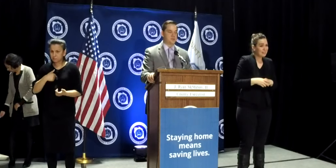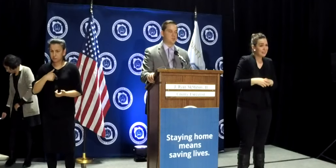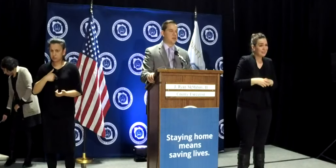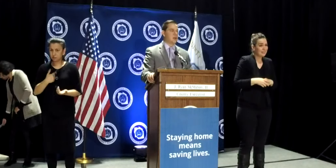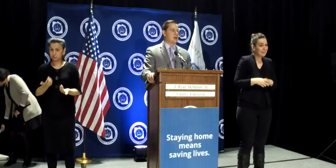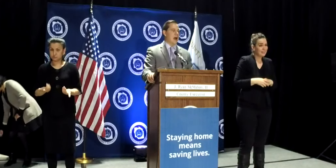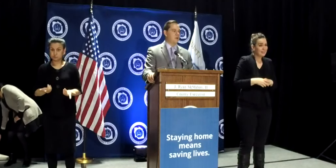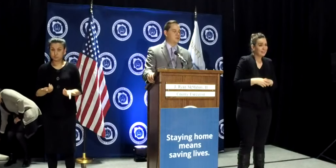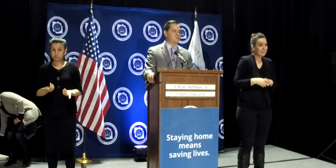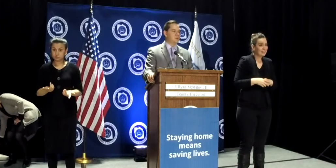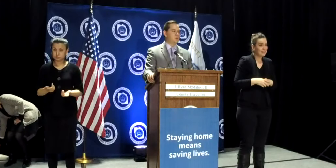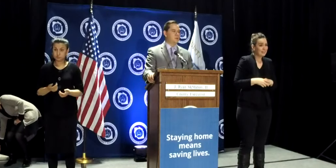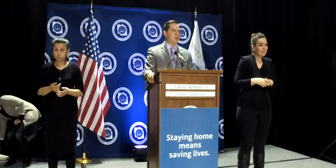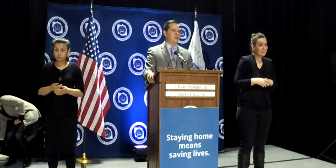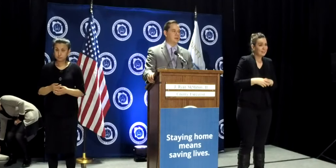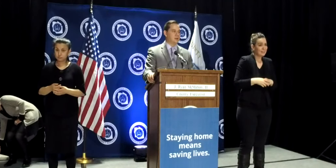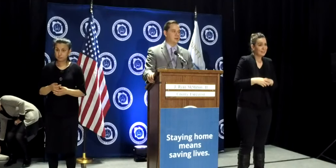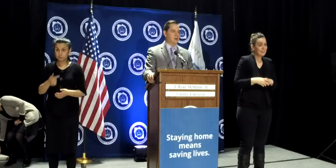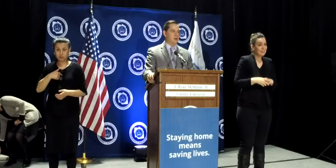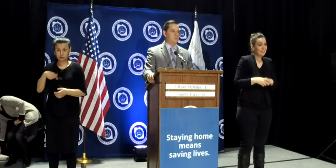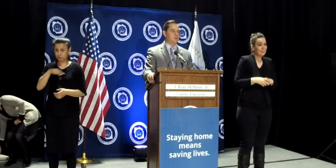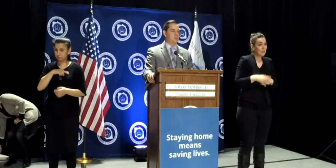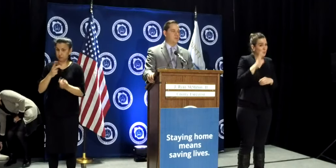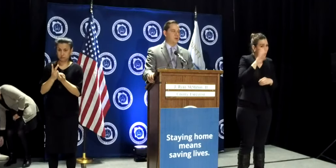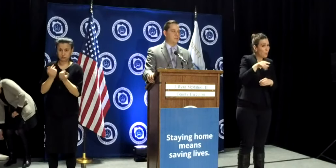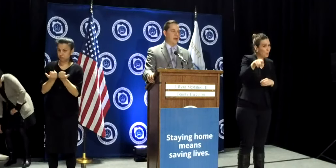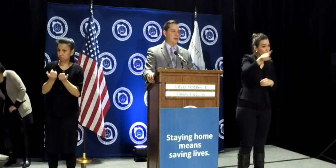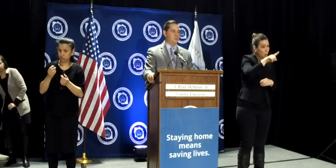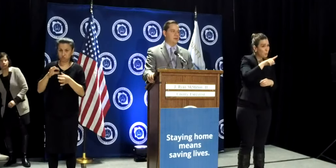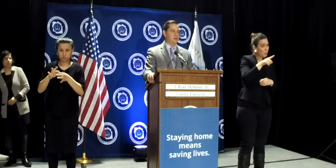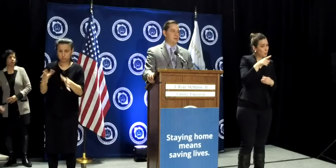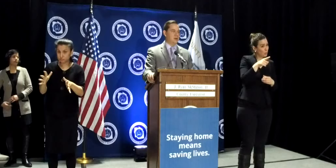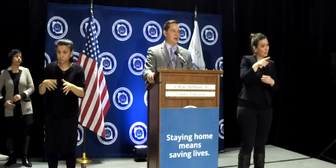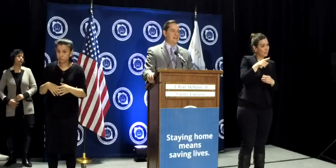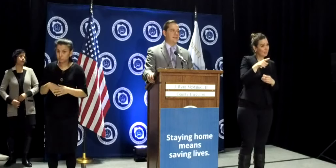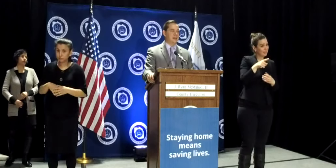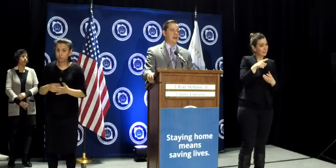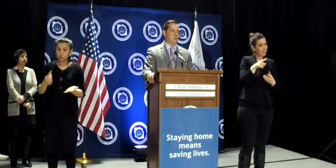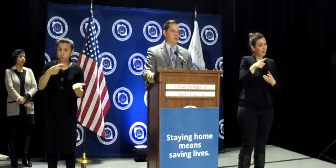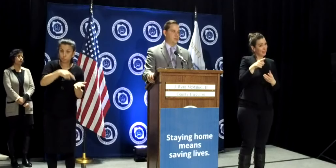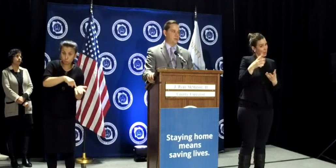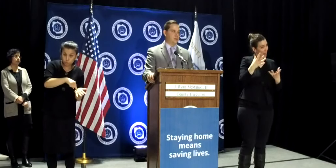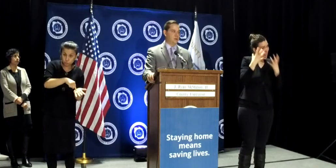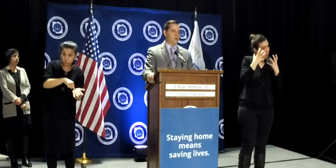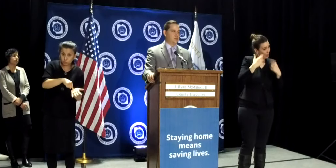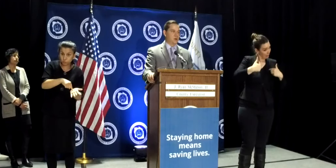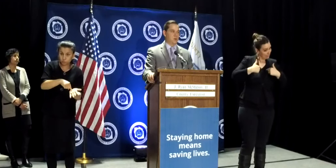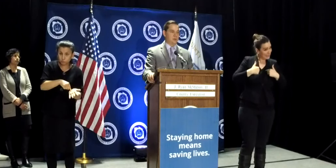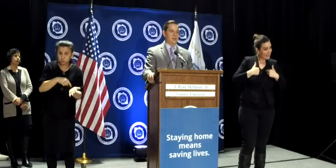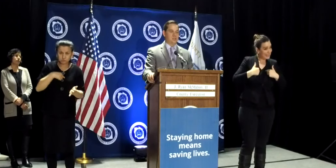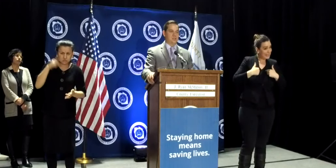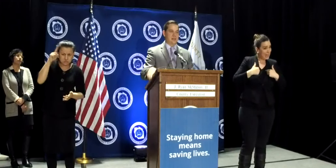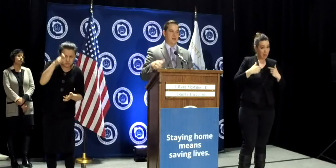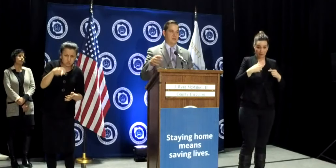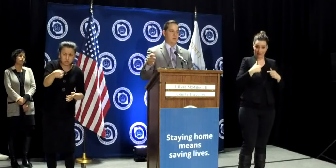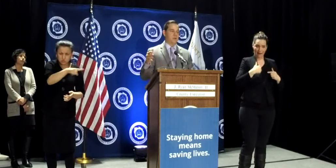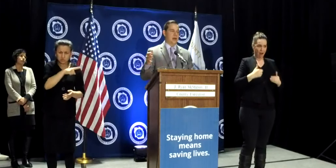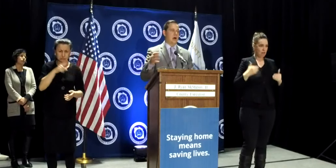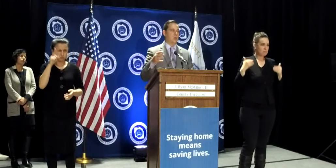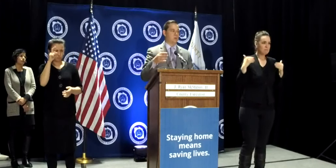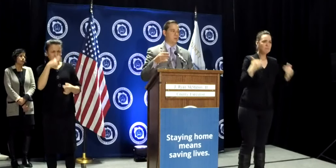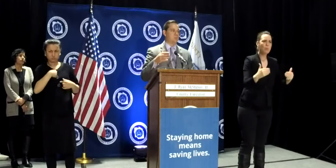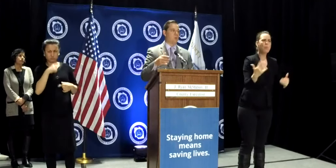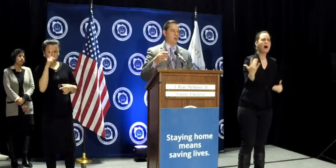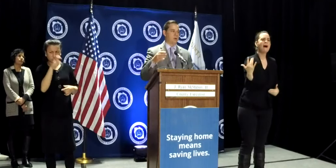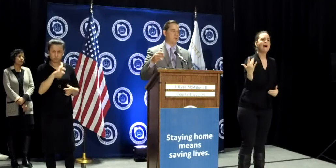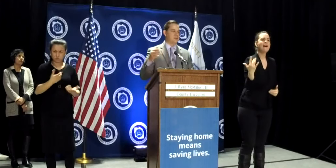made a decision, I was making people very mad at me, and I did it anyways. So that should tell everybody